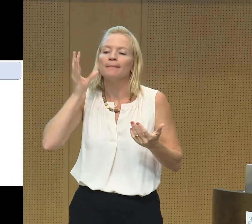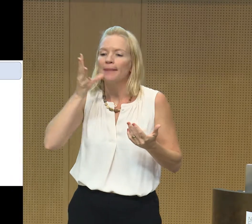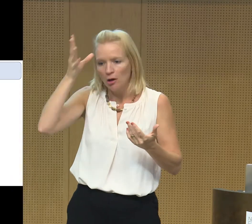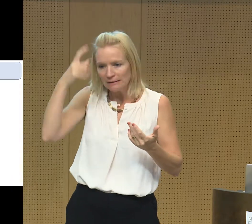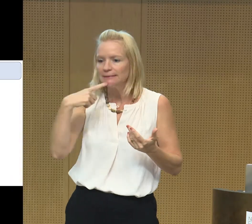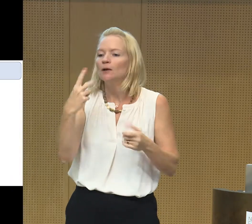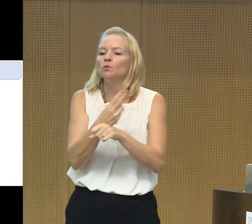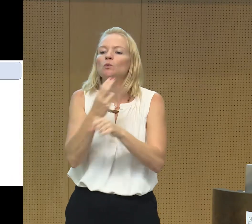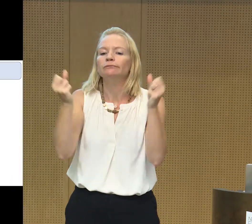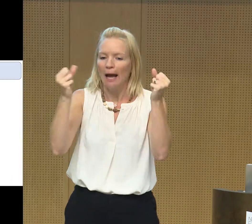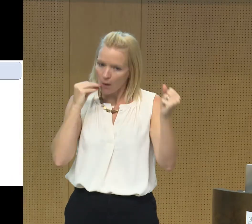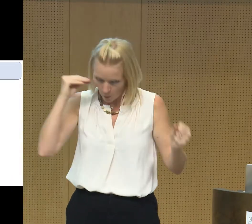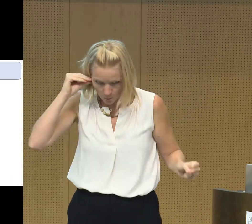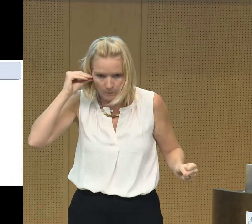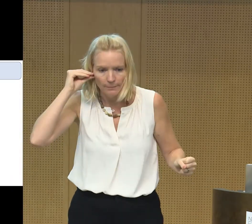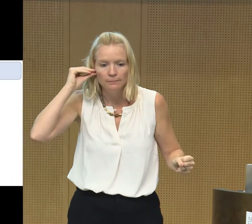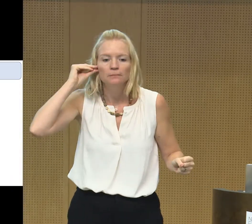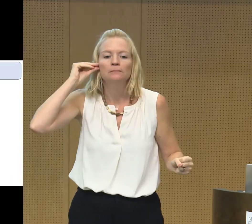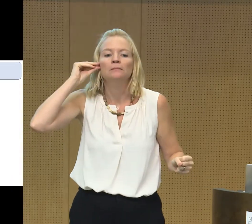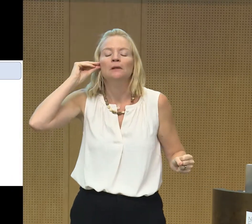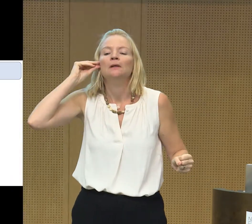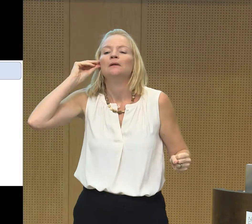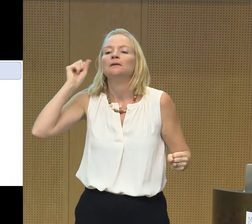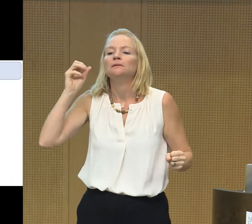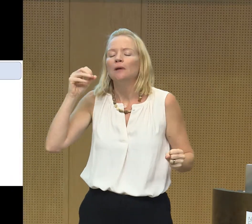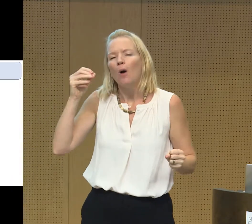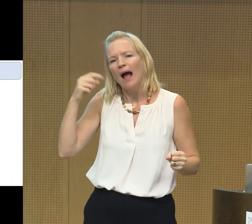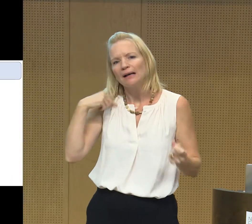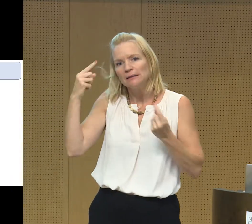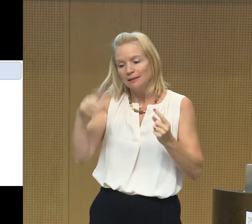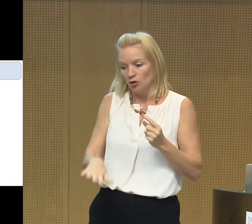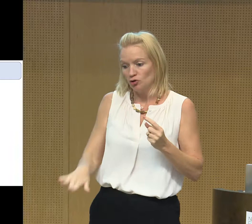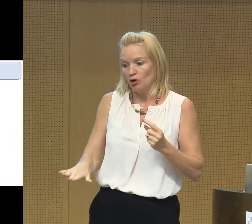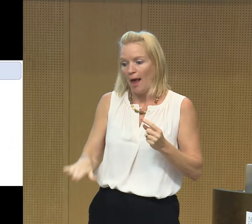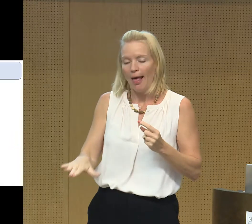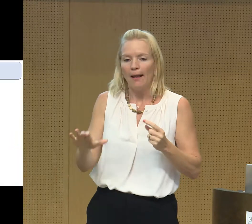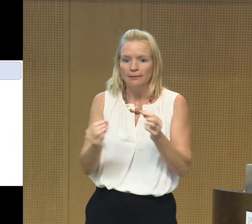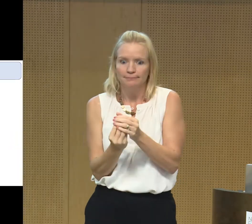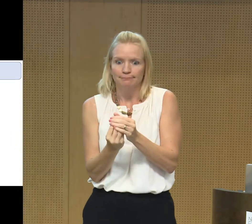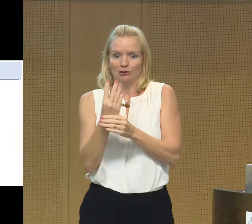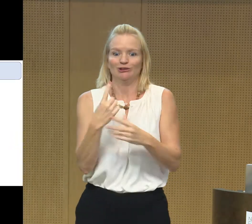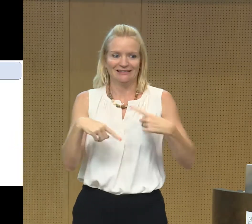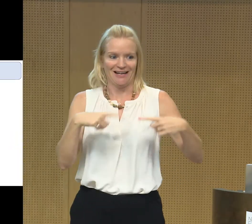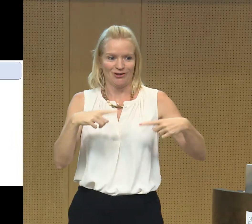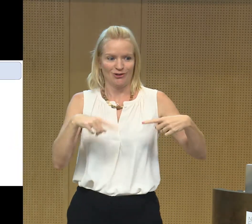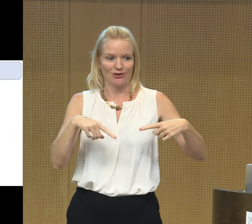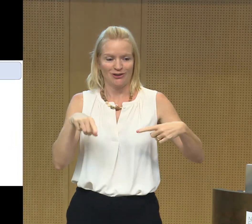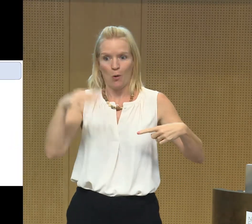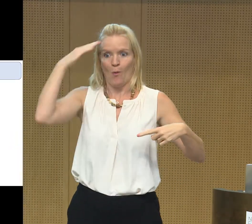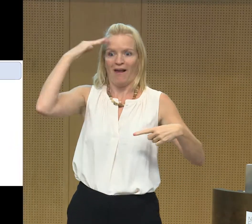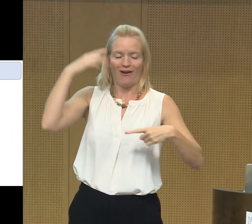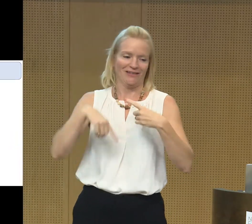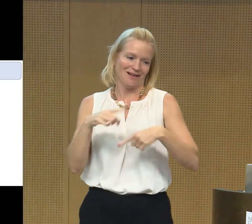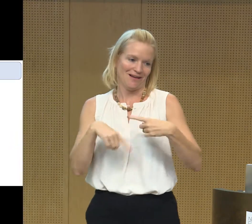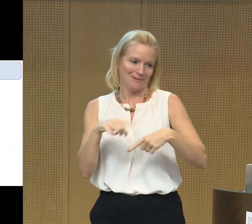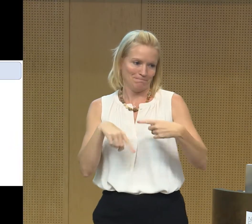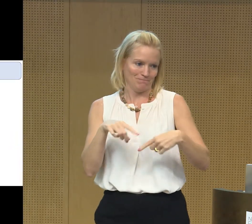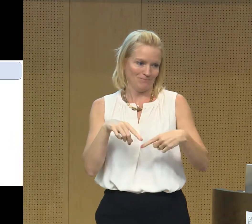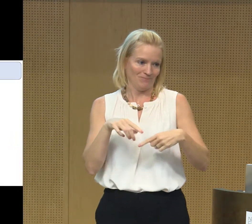home, deaf parents who use sign language. And so these hearing children are emerging signers. That's one